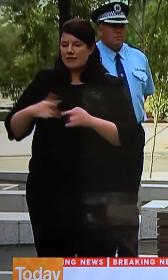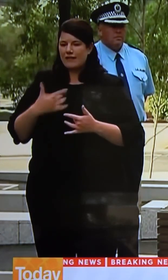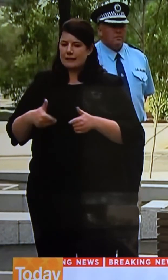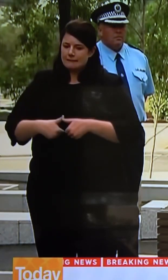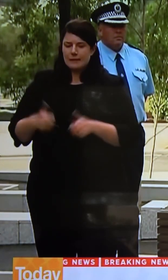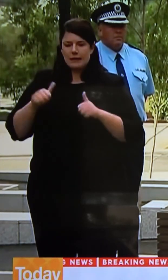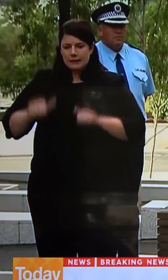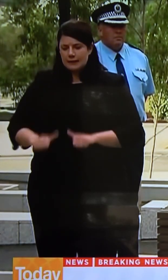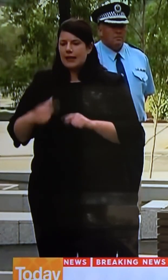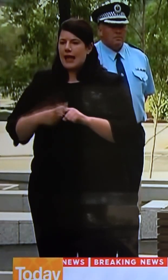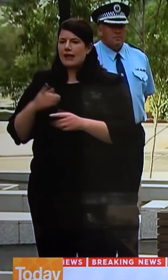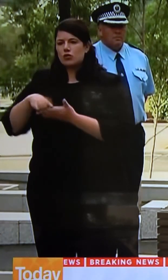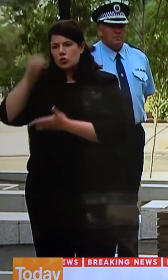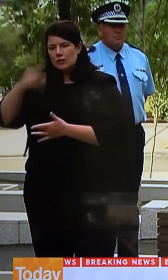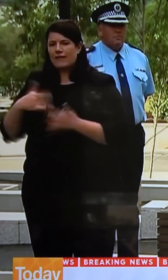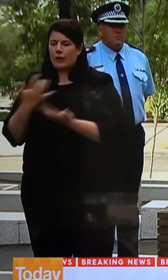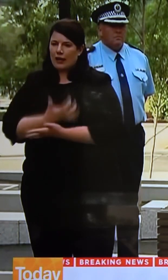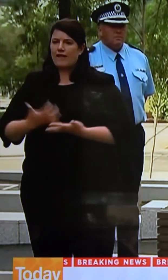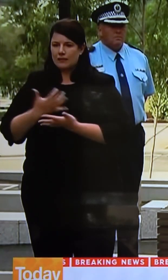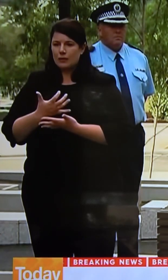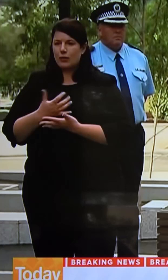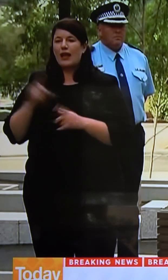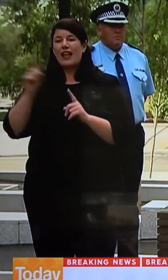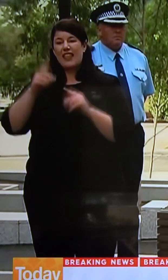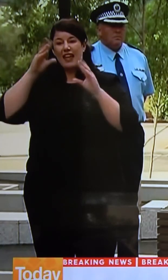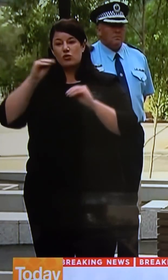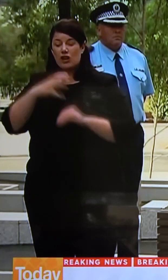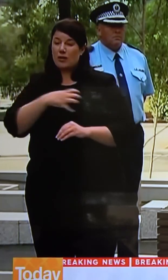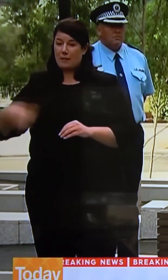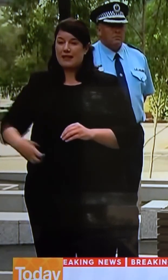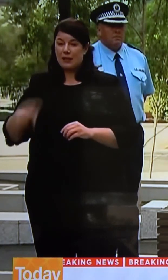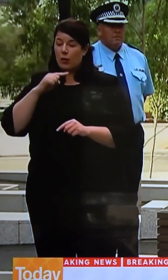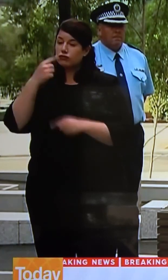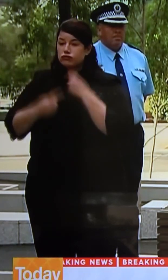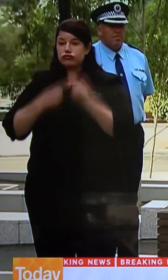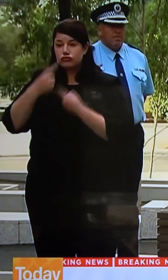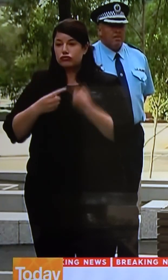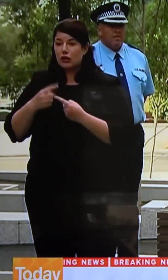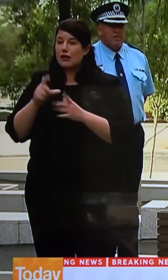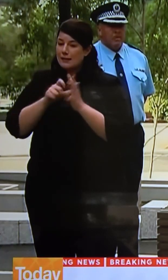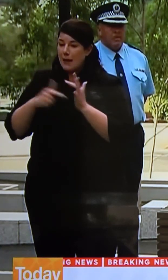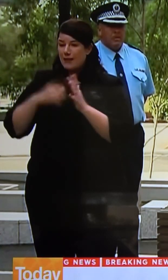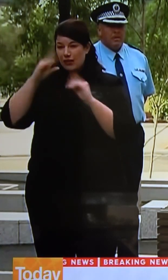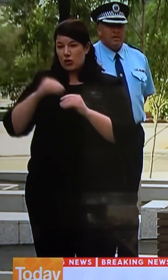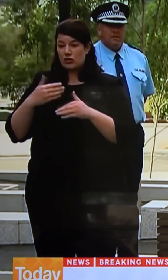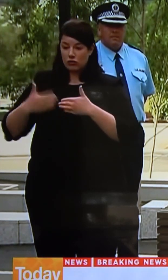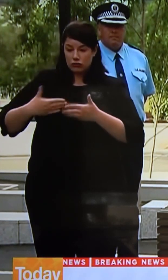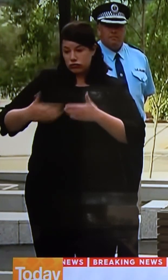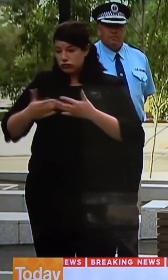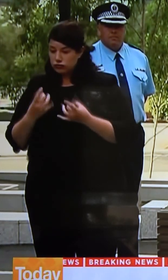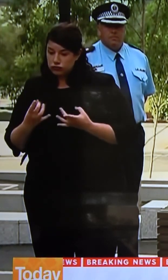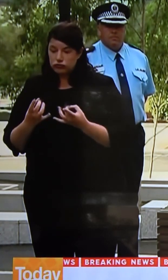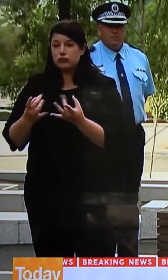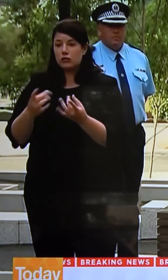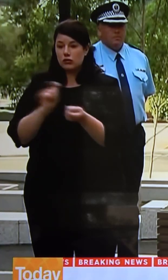for teachers, and also for students. And I'll allow the Education Minister to further elaborate on the good work the Department of Education has done